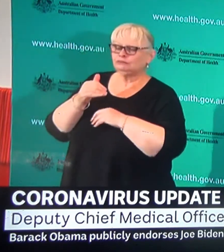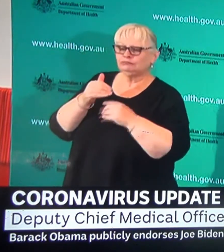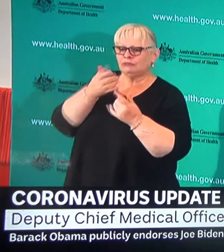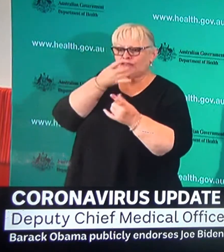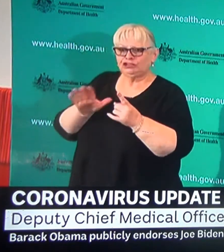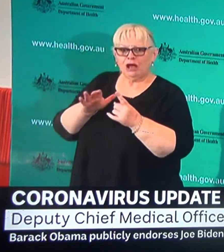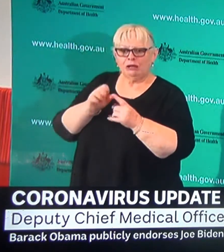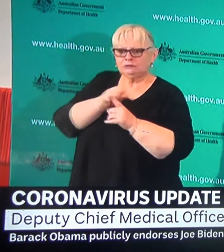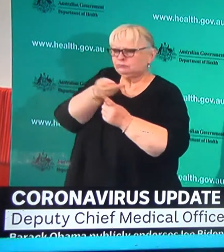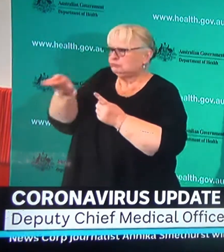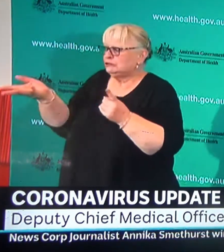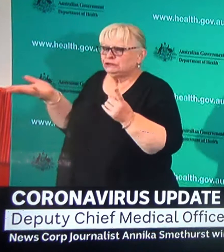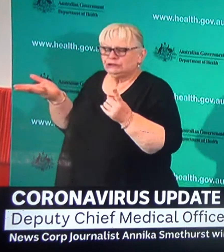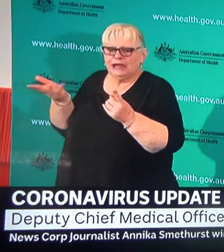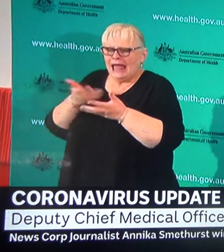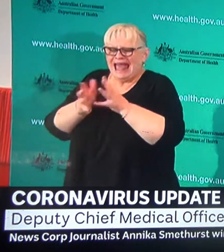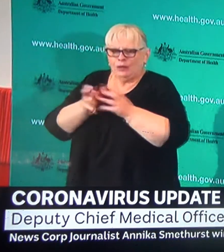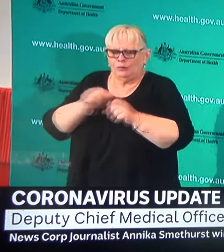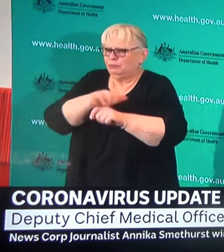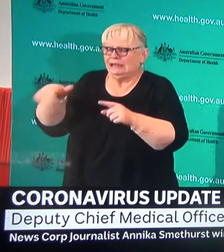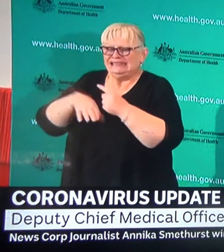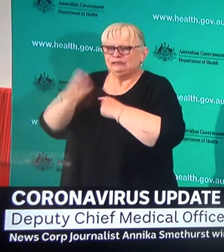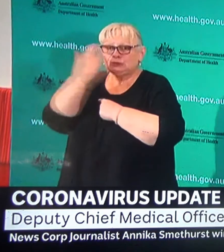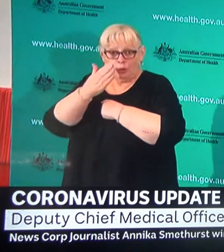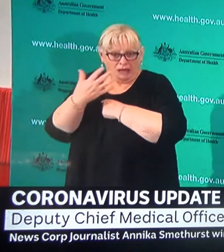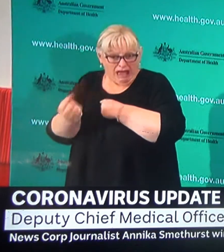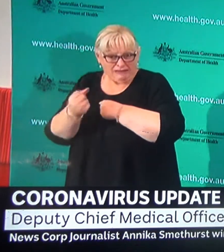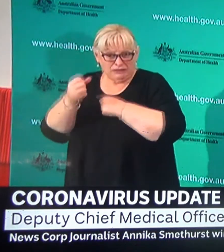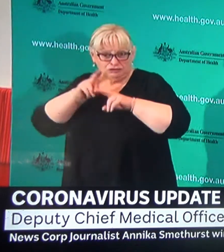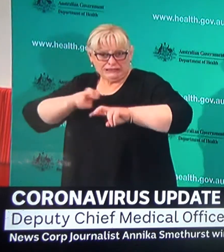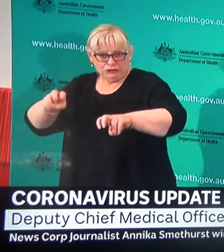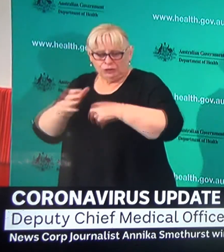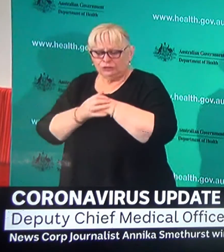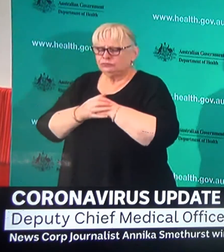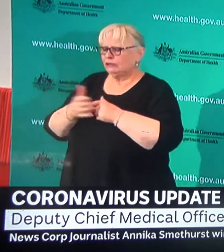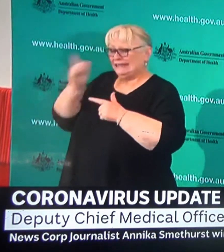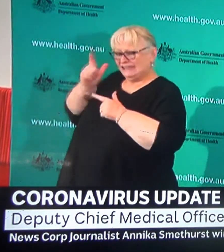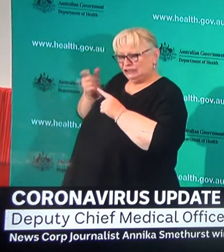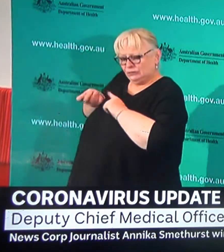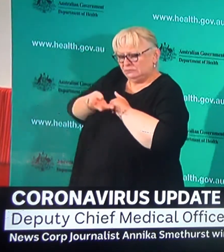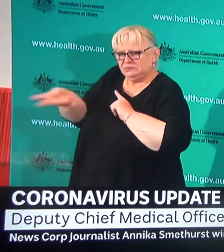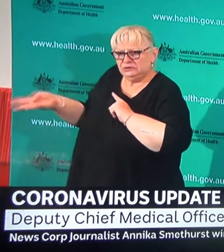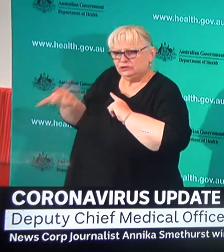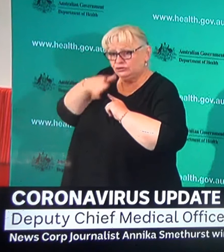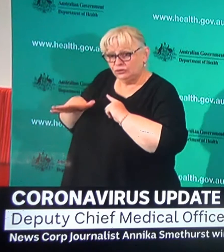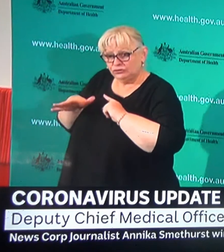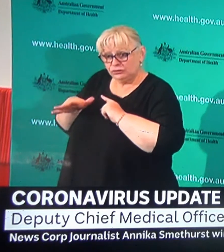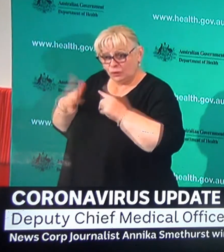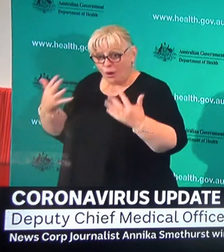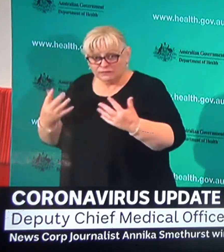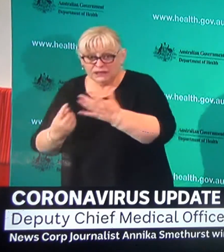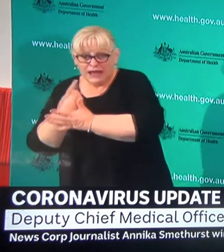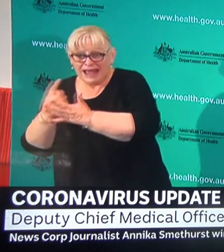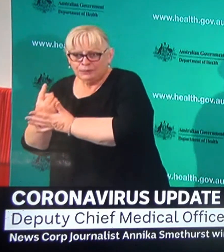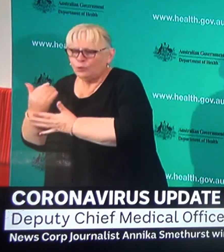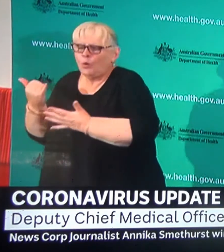child-to-child transmission of the virus in a school environment and also teacher-to-child transmission? How prevalent is that, or